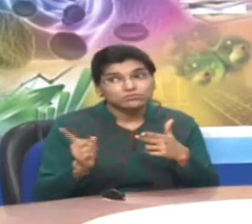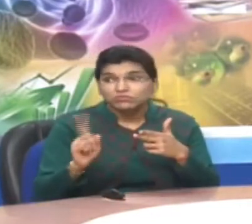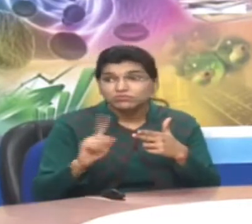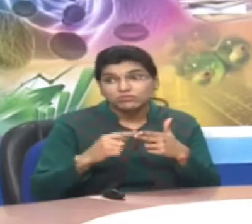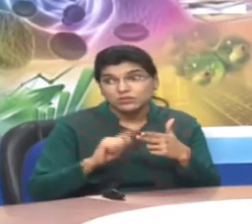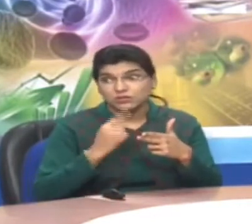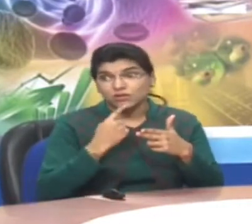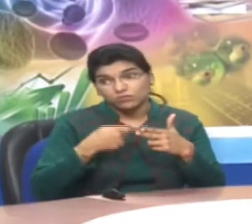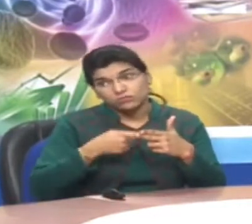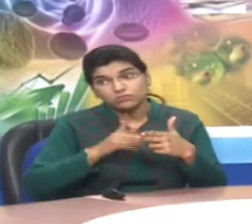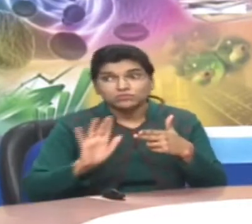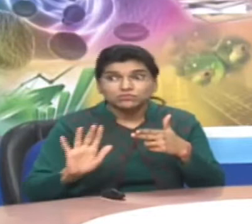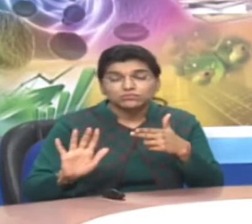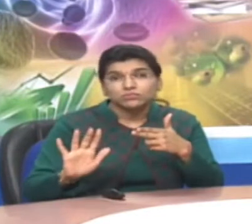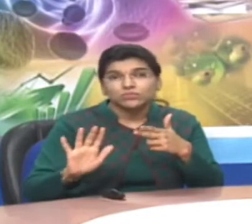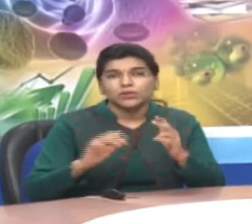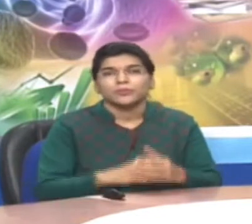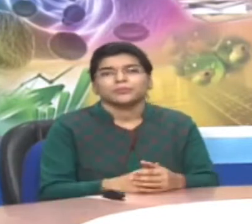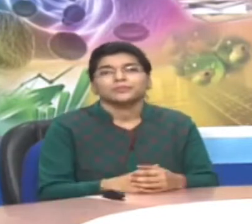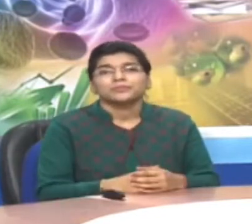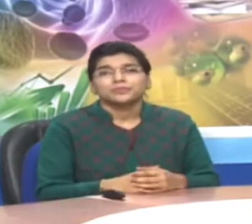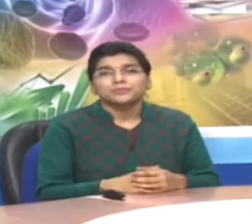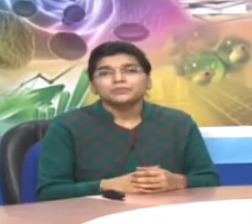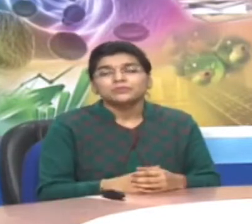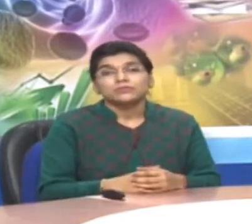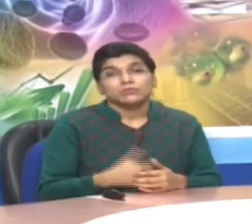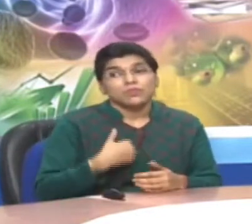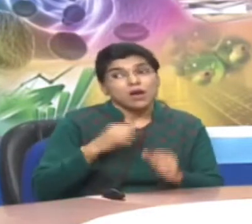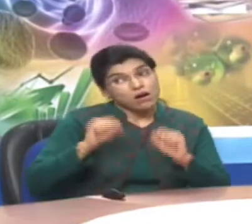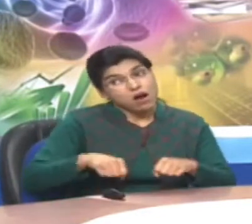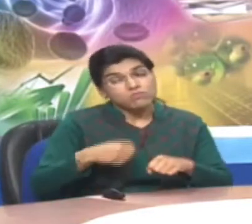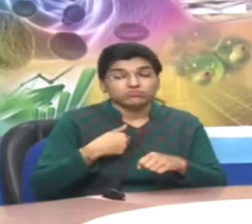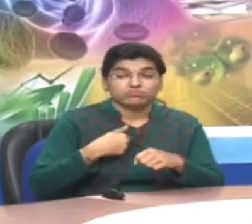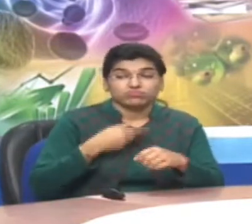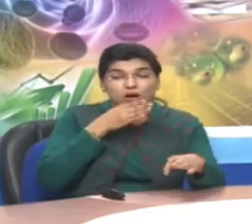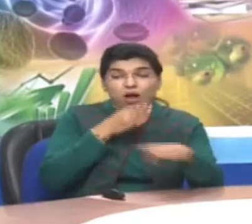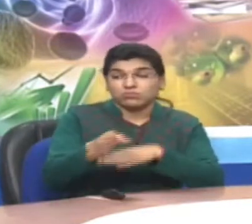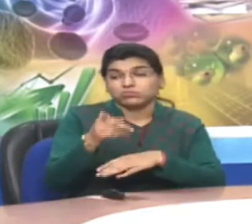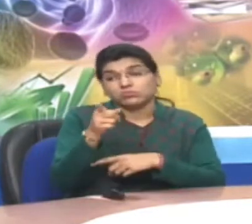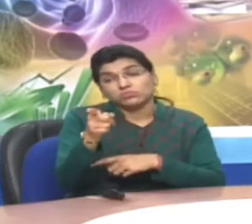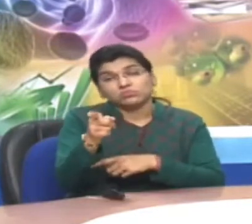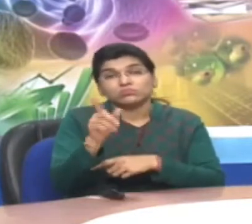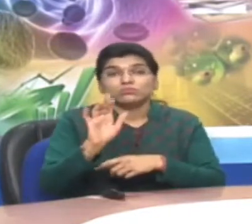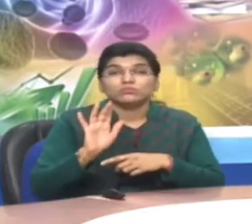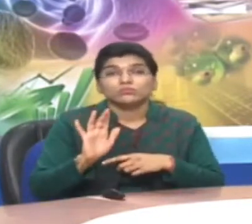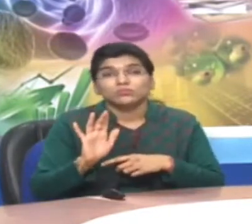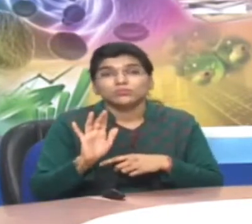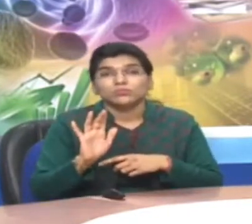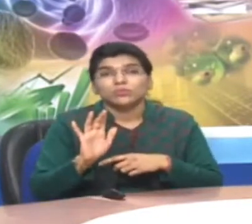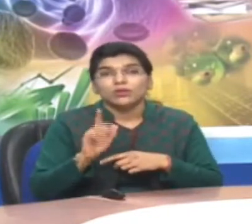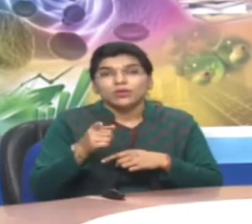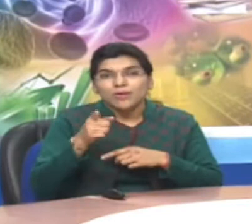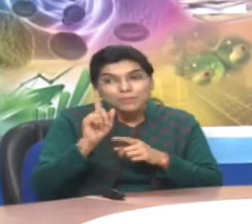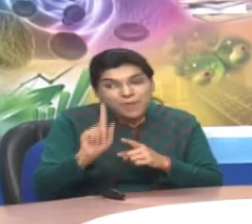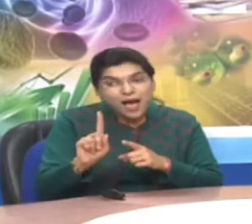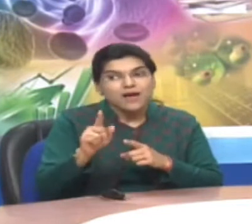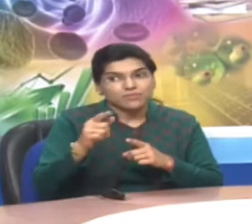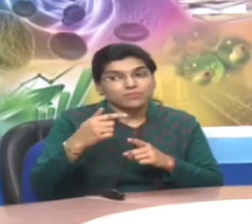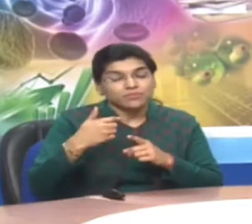Better be careful, wise guy. Listen, this gun is no toy. I can hurt you without killing you and